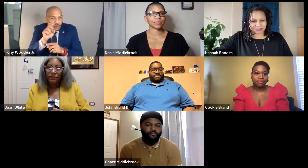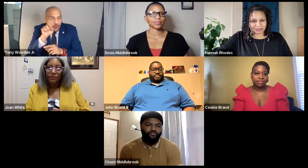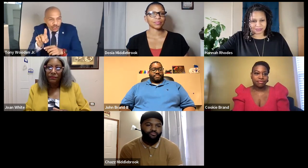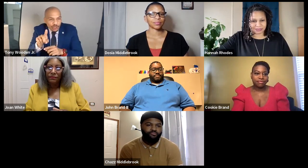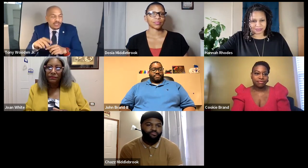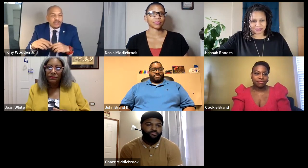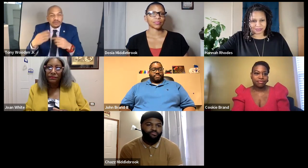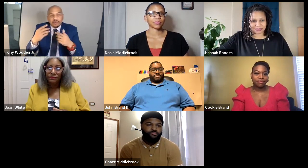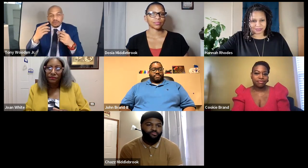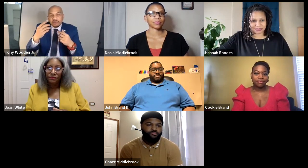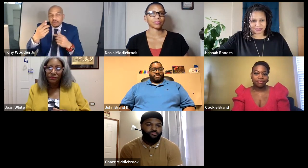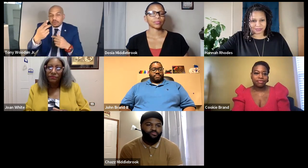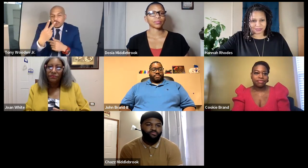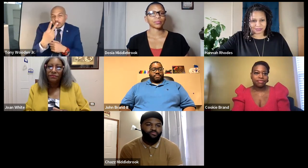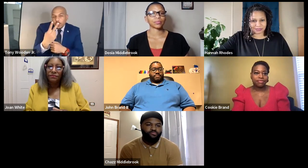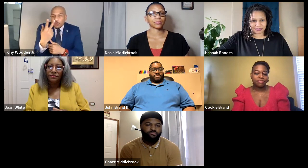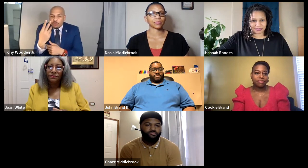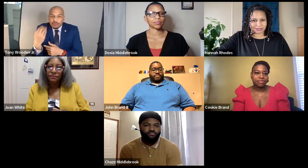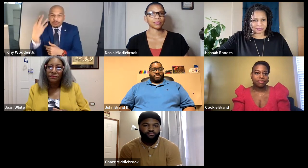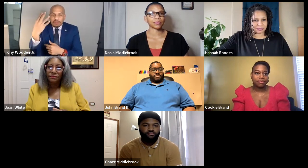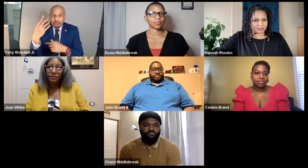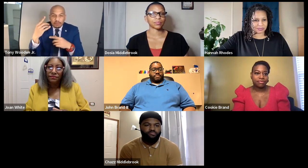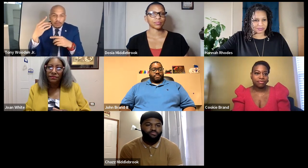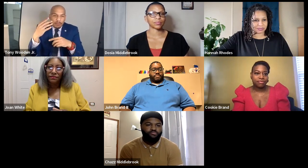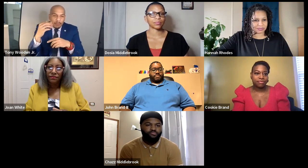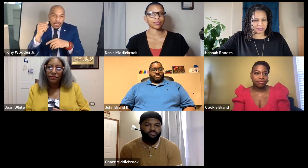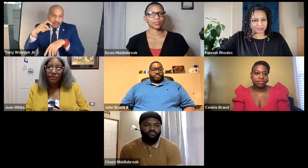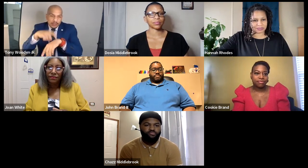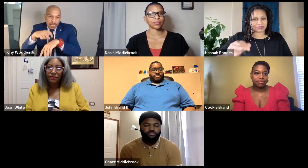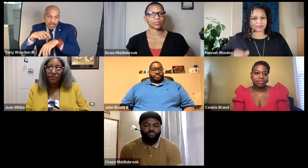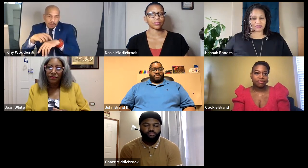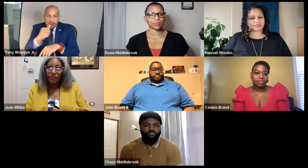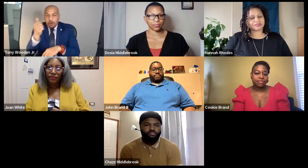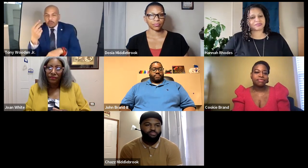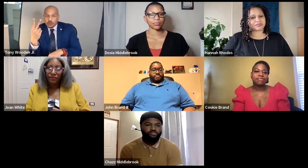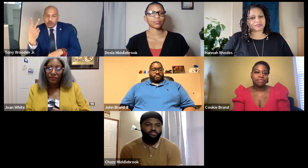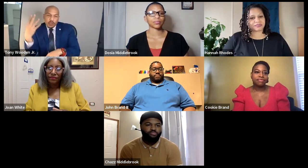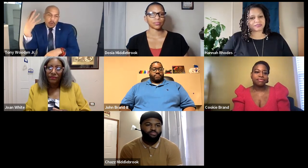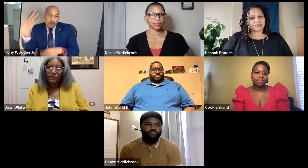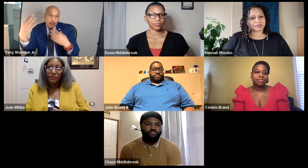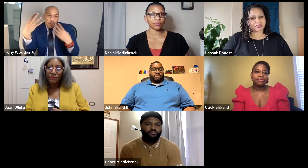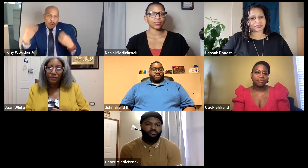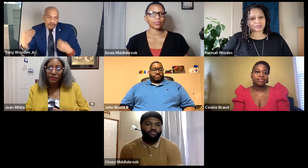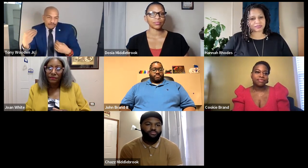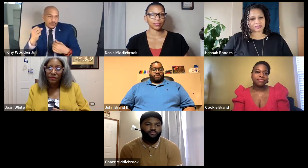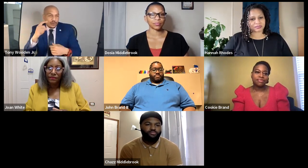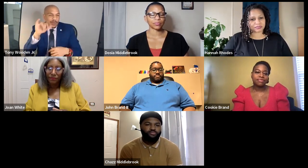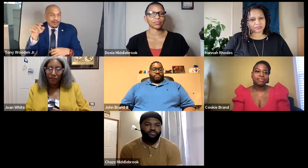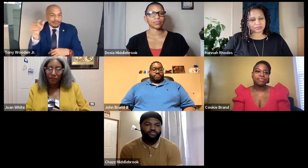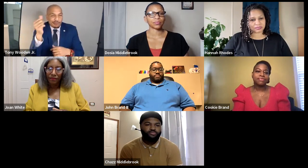now, many questions, or excuse me, camera on. So we're gonna turn some cameras off and then